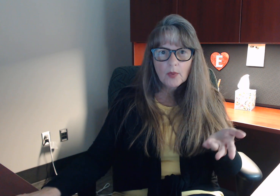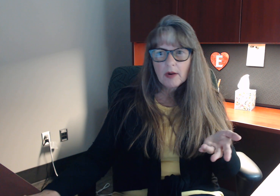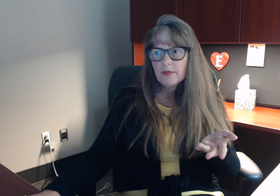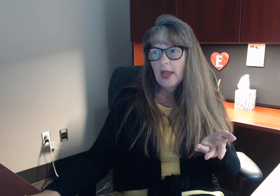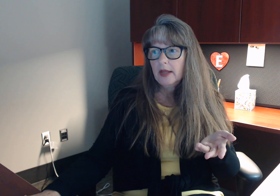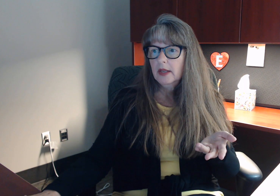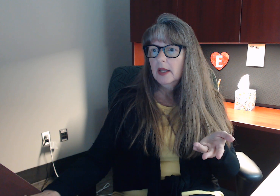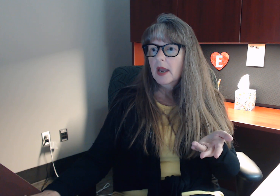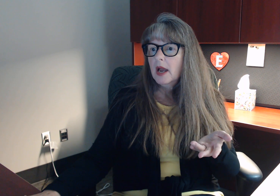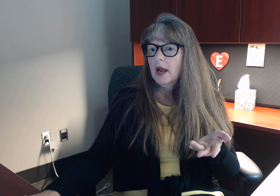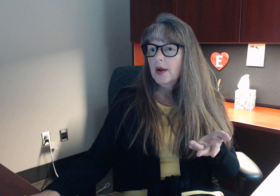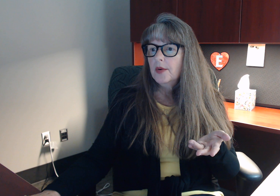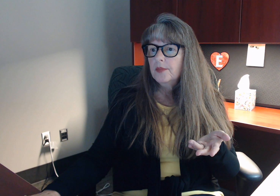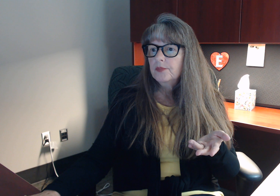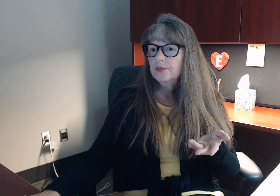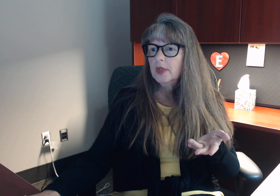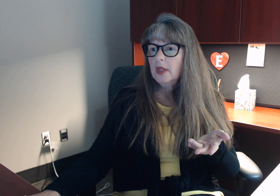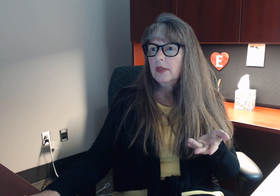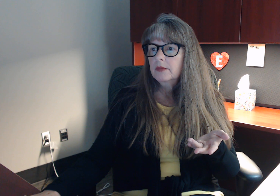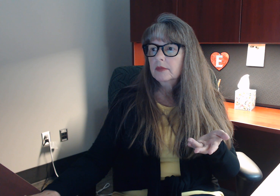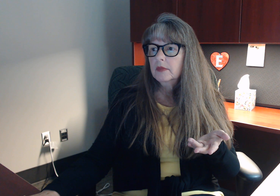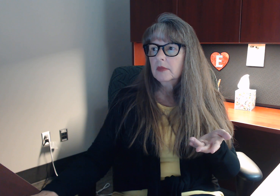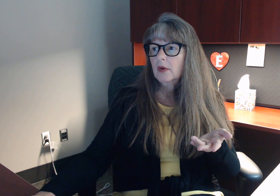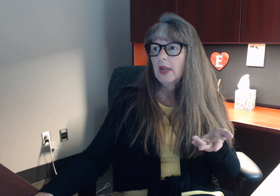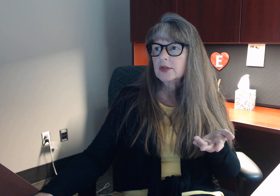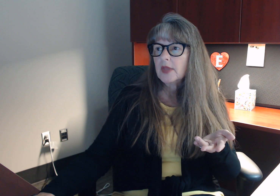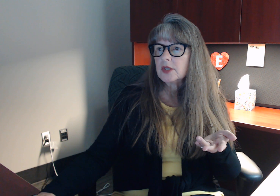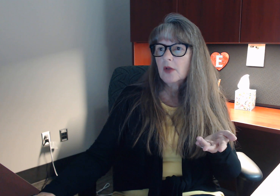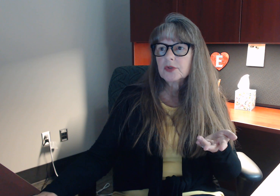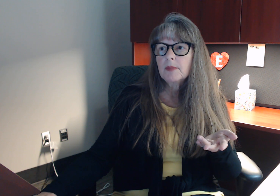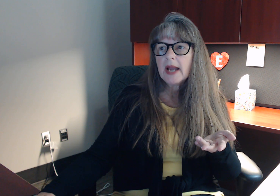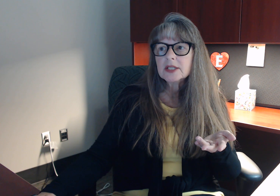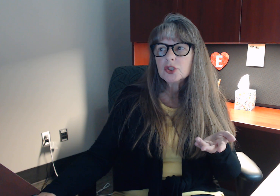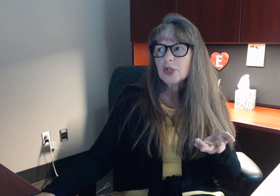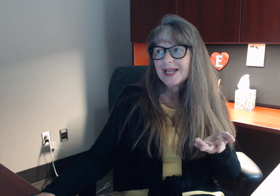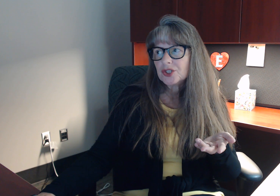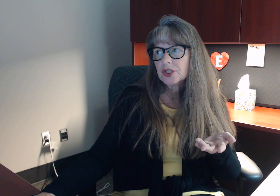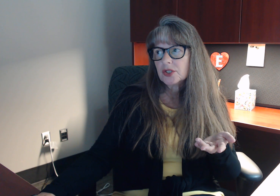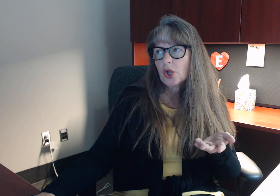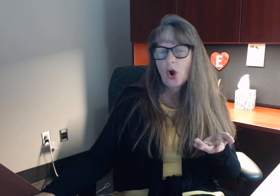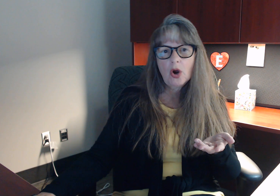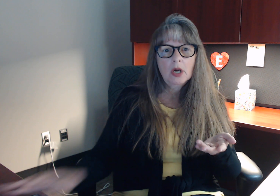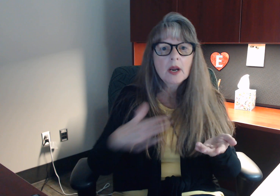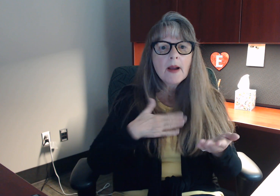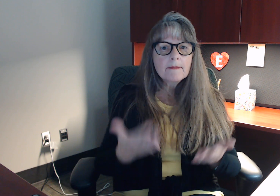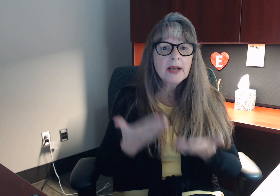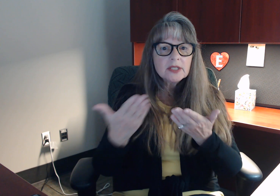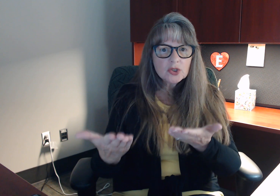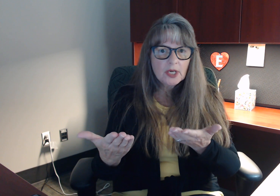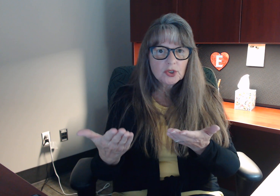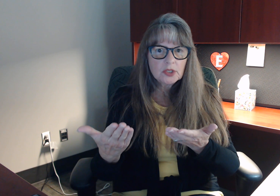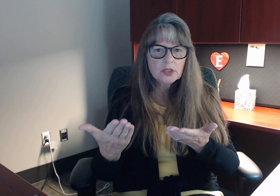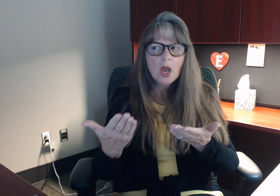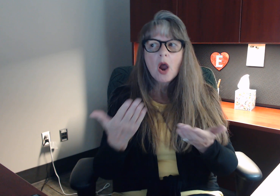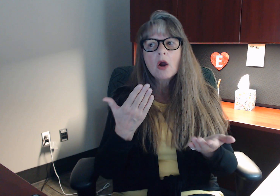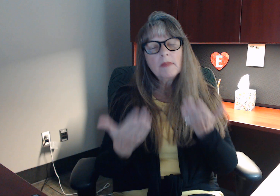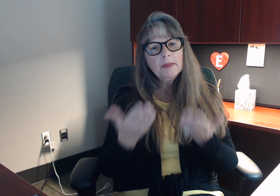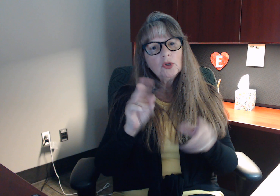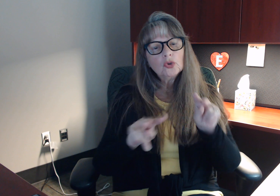of that. And okay, so that's all. So my suggestions are maybe you look